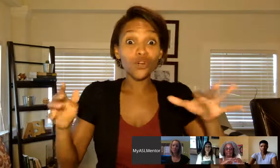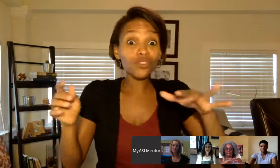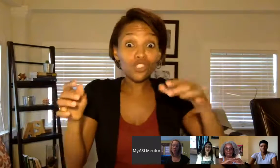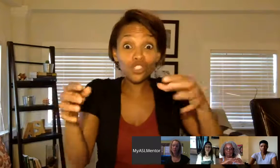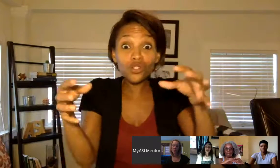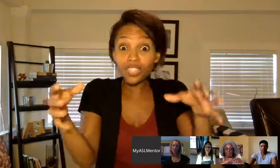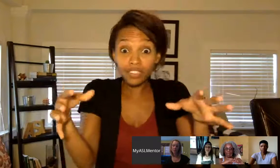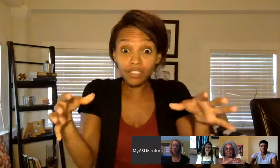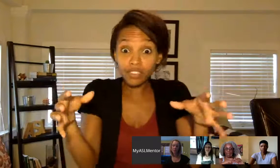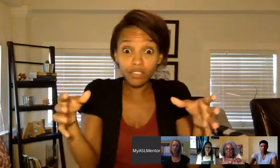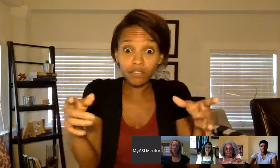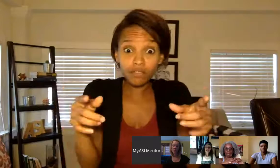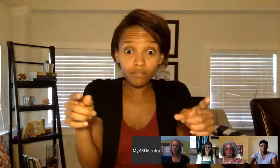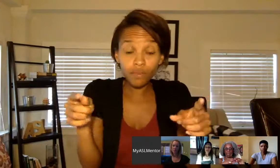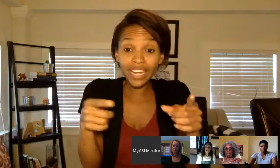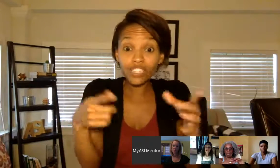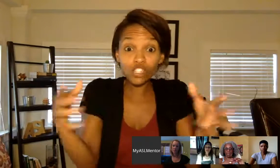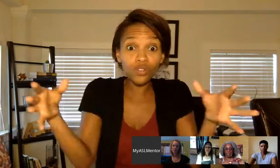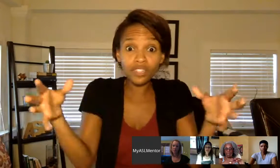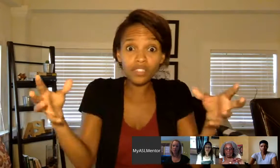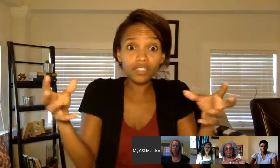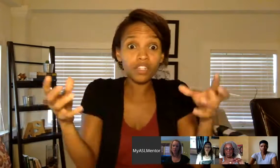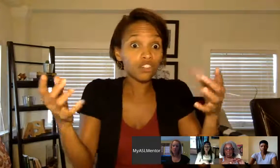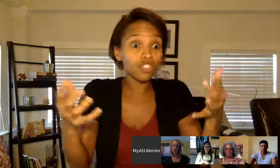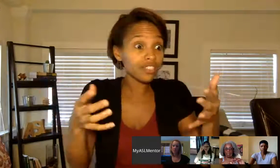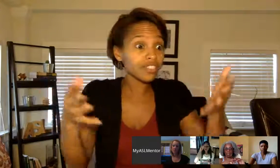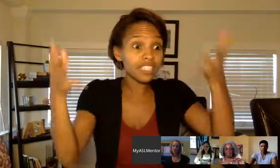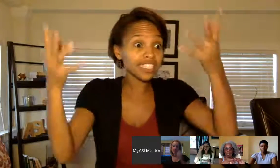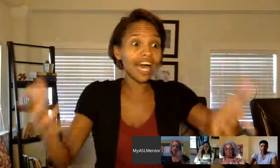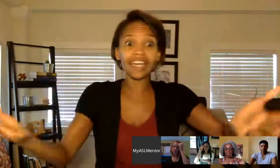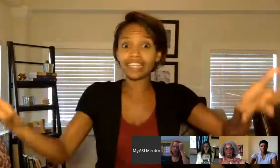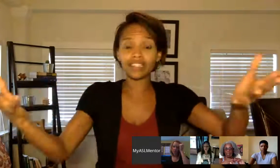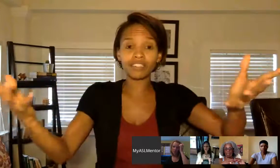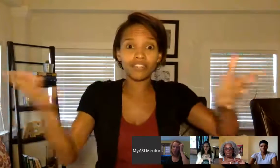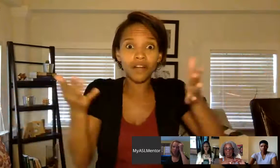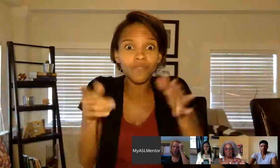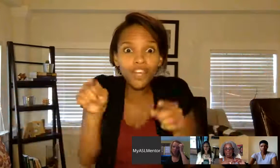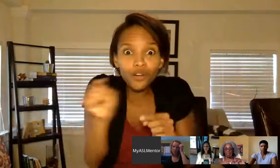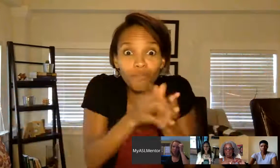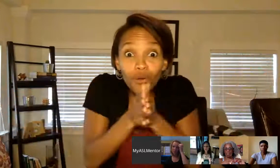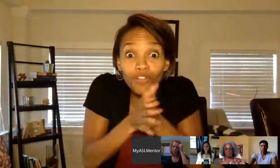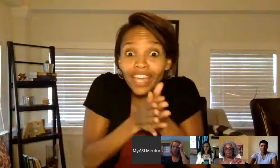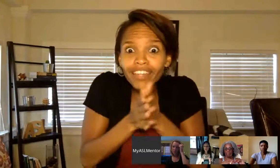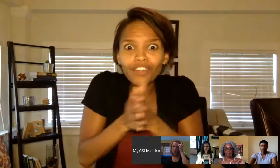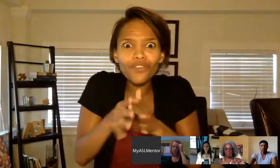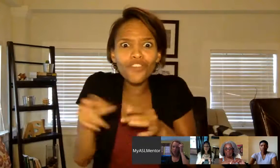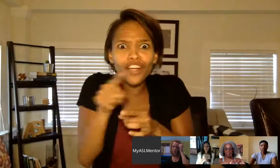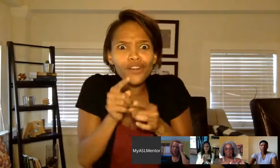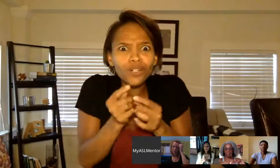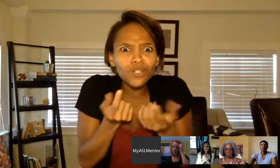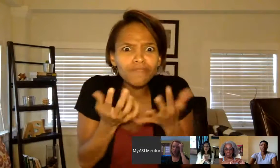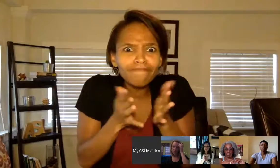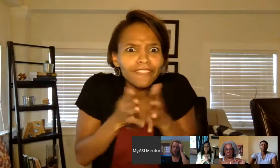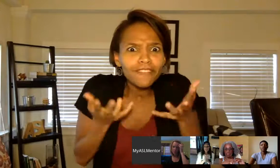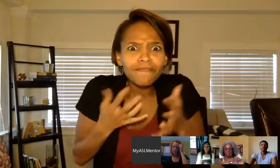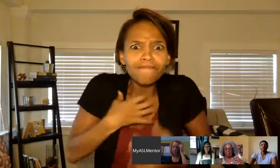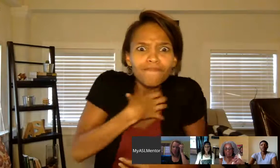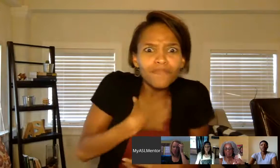Right, so students, right, students just decided they're motivated or they're